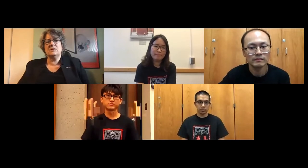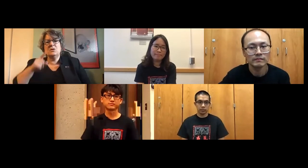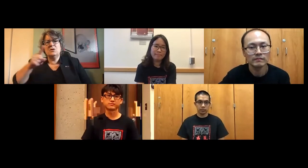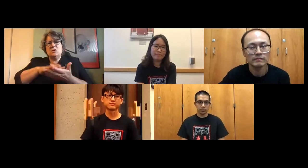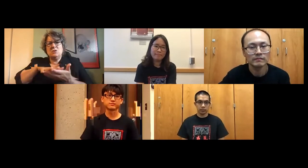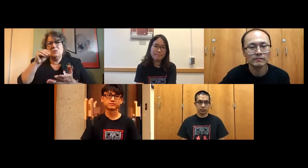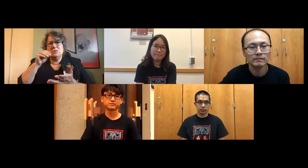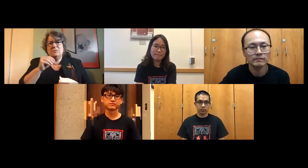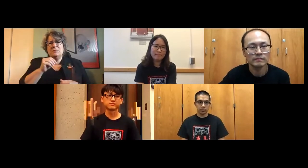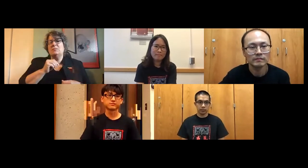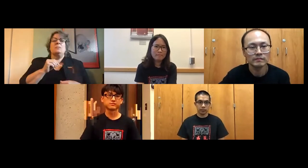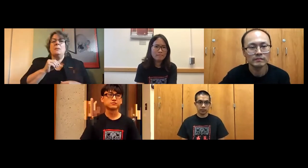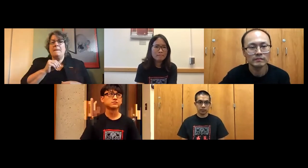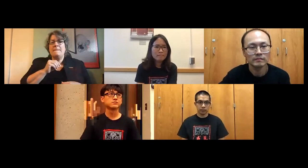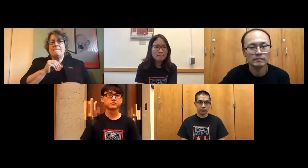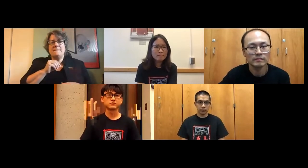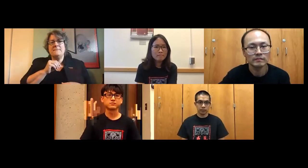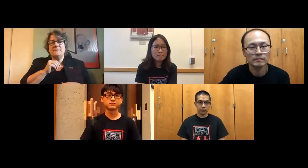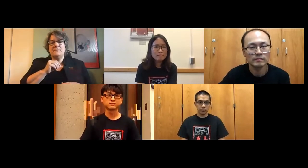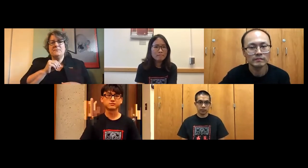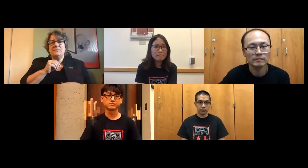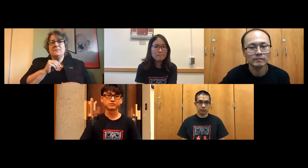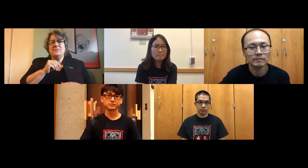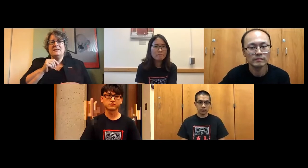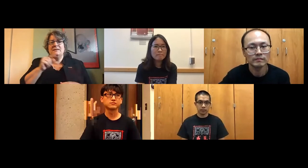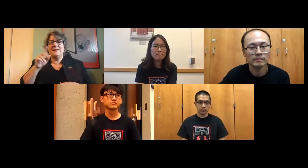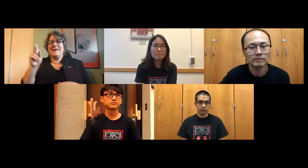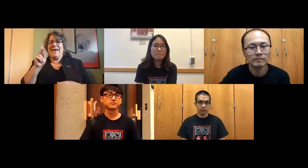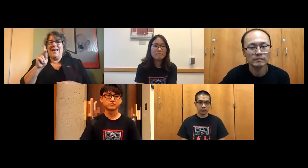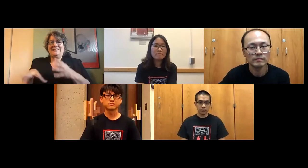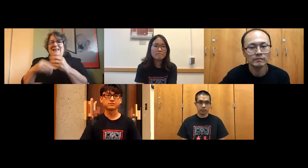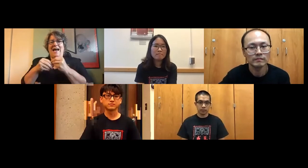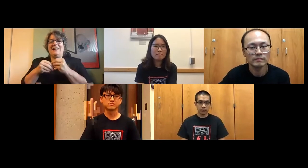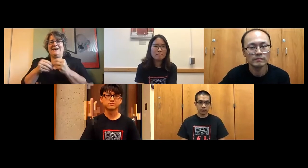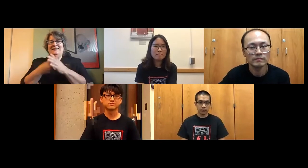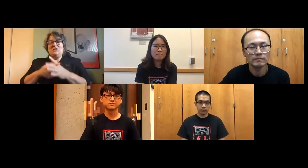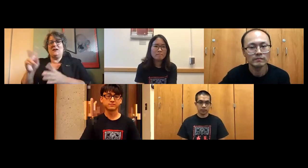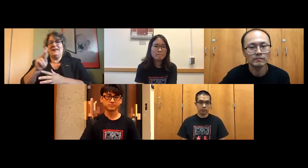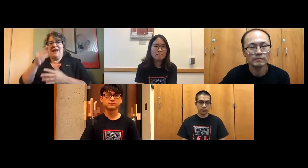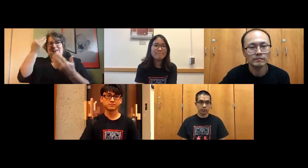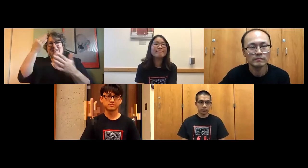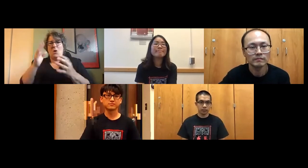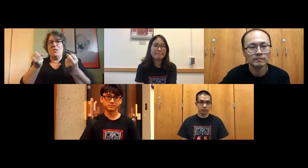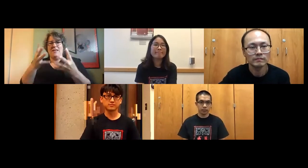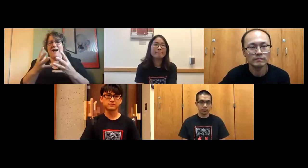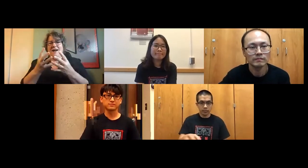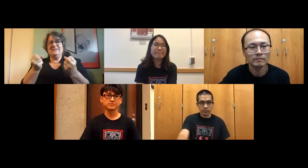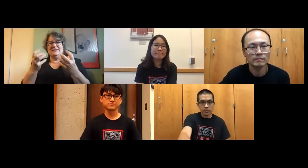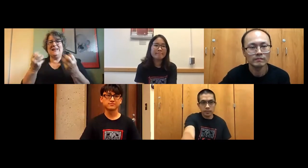I'm going to add in, starting in kindergarten, I realized I didn't know a lot of sign language and I didn't know a lot of deaf